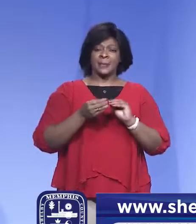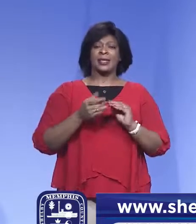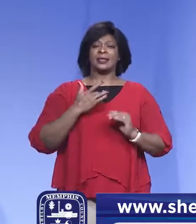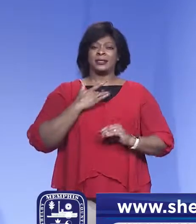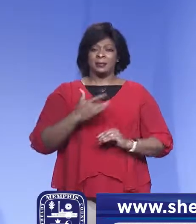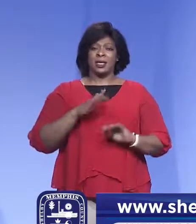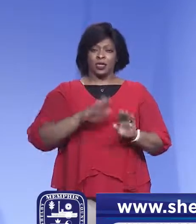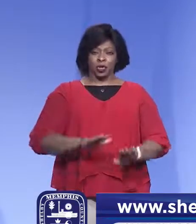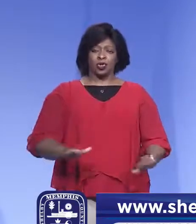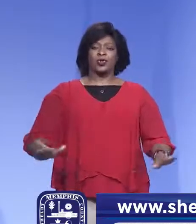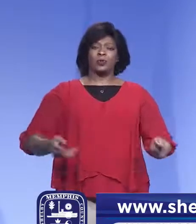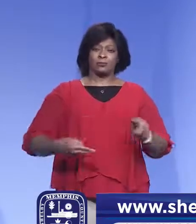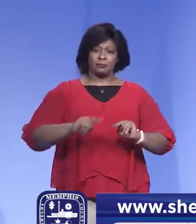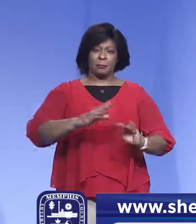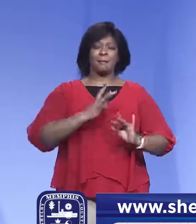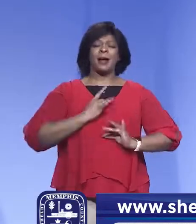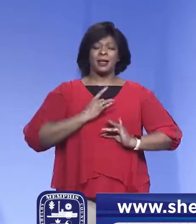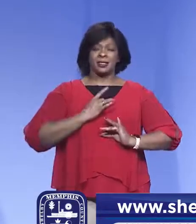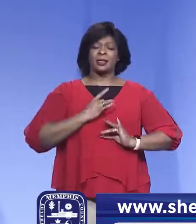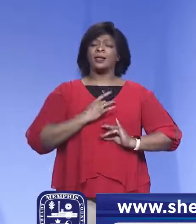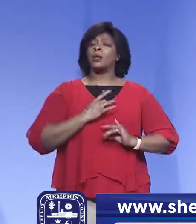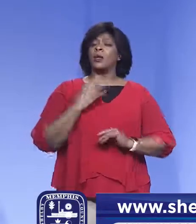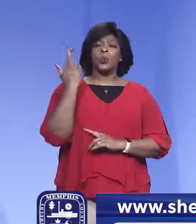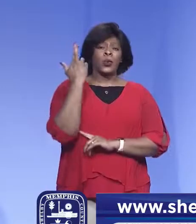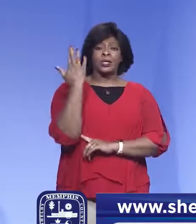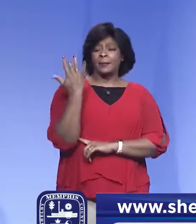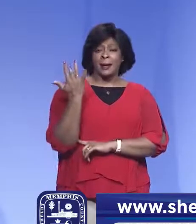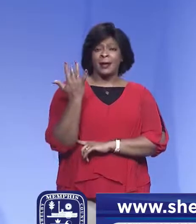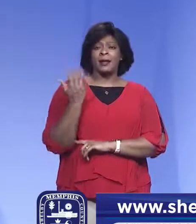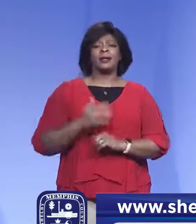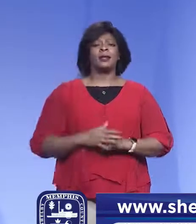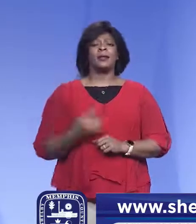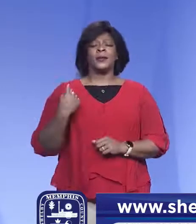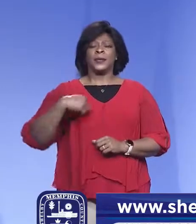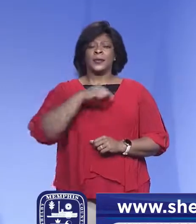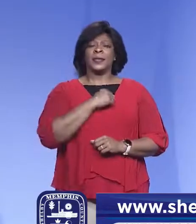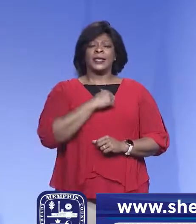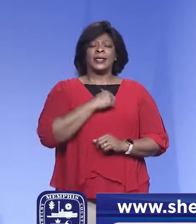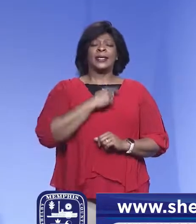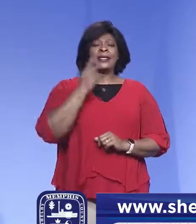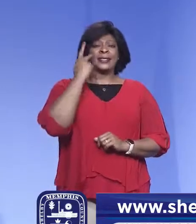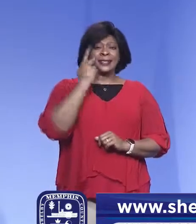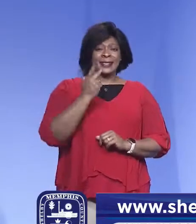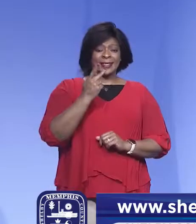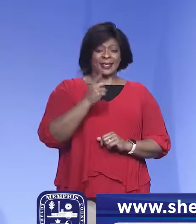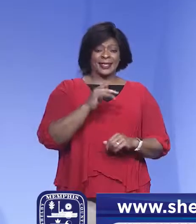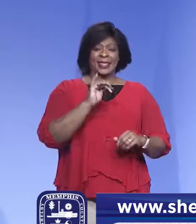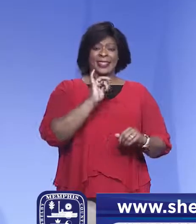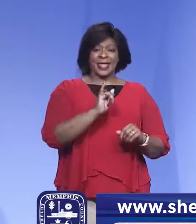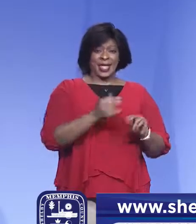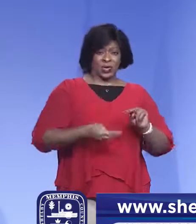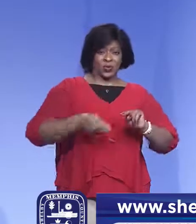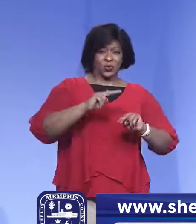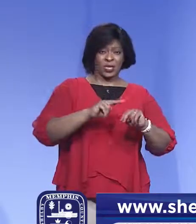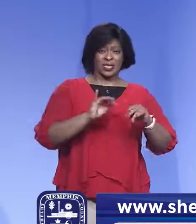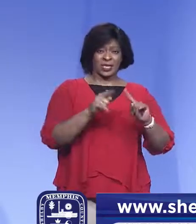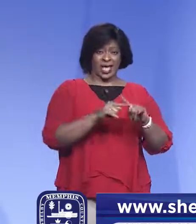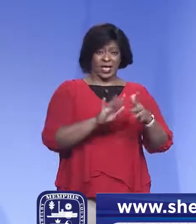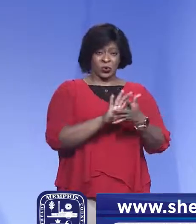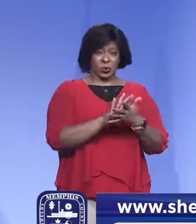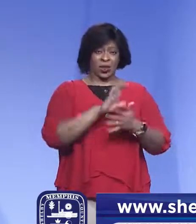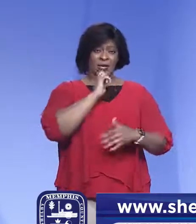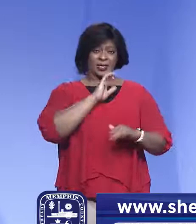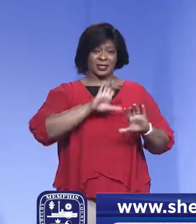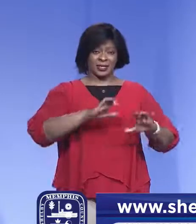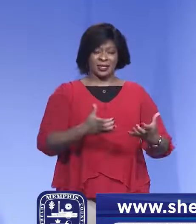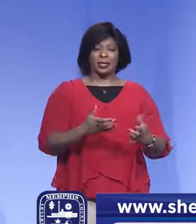among children. Now, part of that is that we see increase in cases because